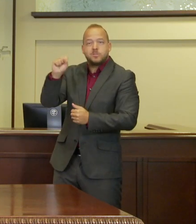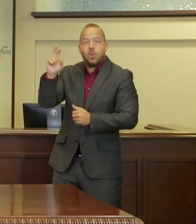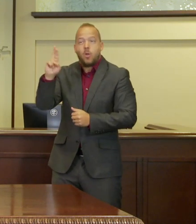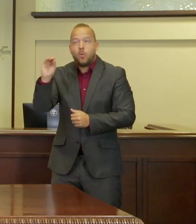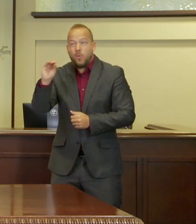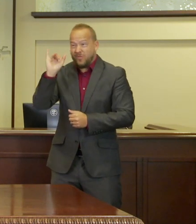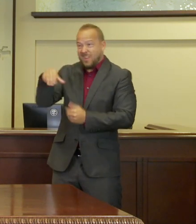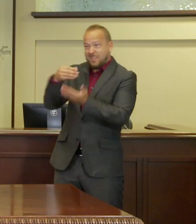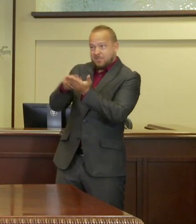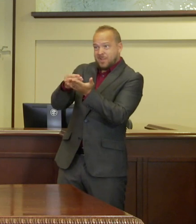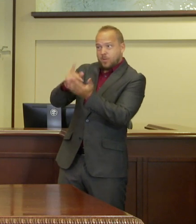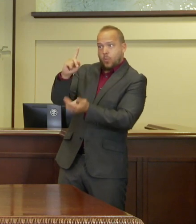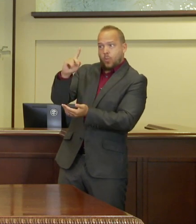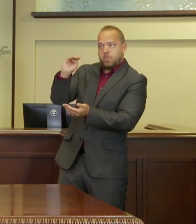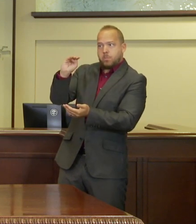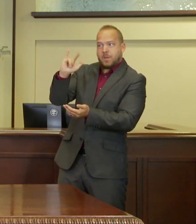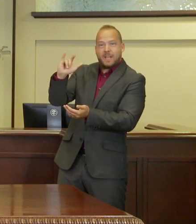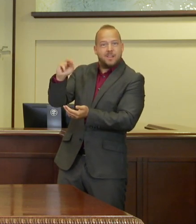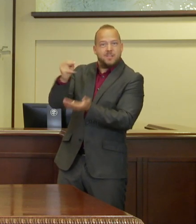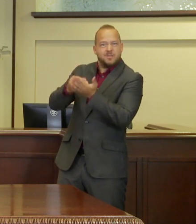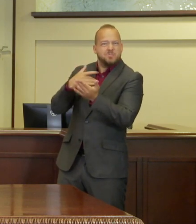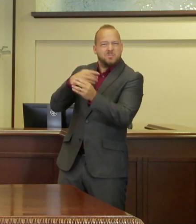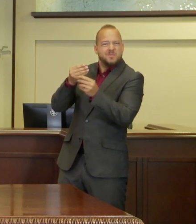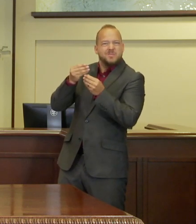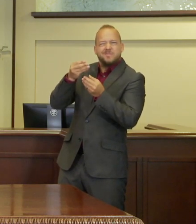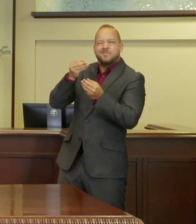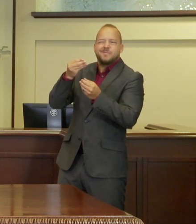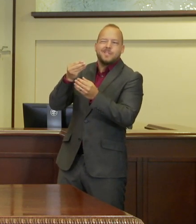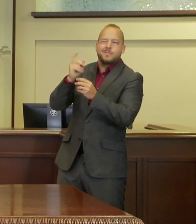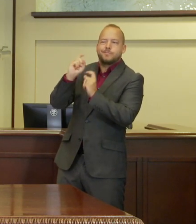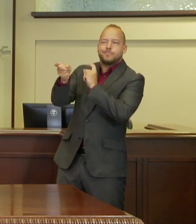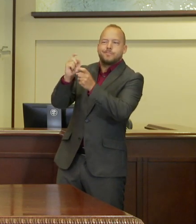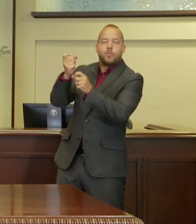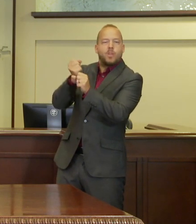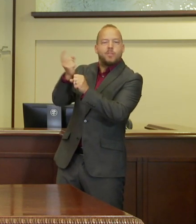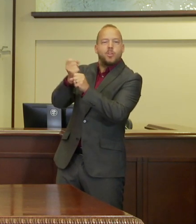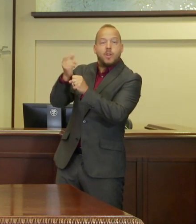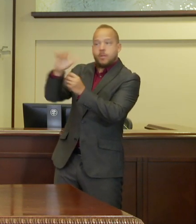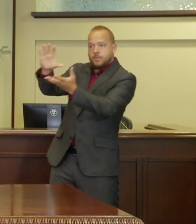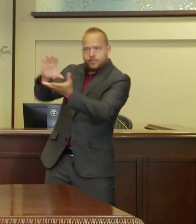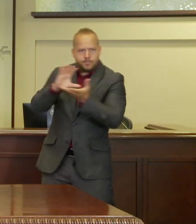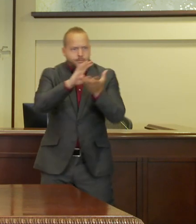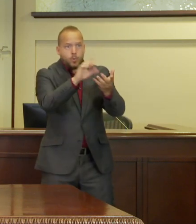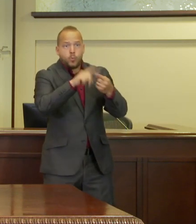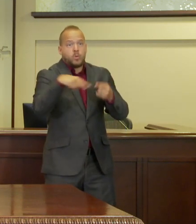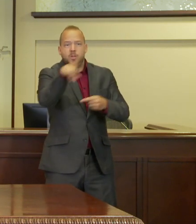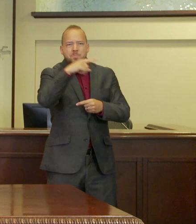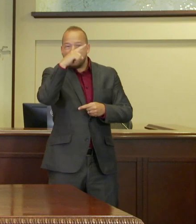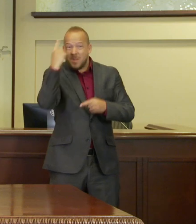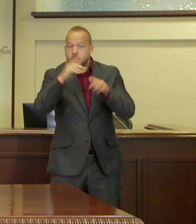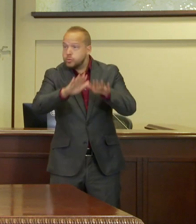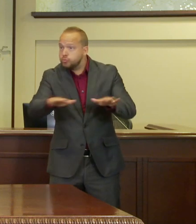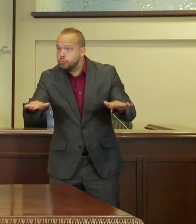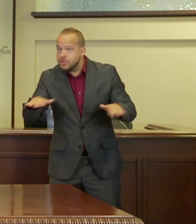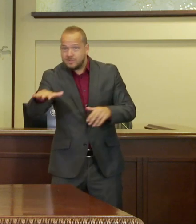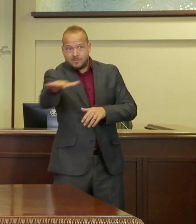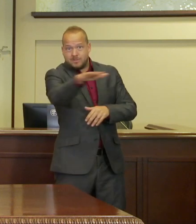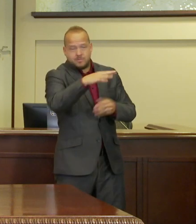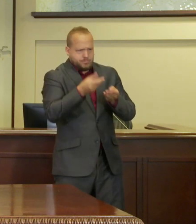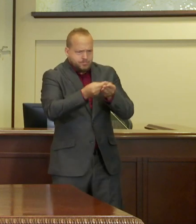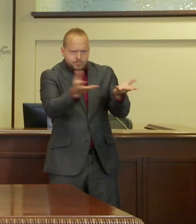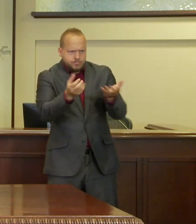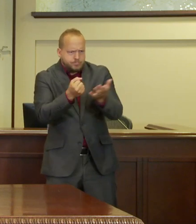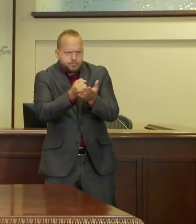a community-driven process to support Black children here in Portland. We'll continue examining policies